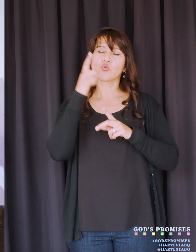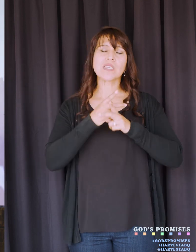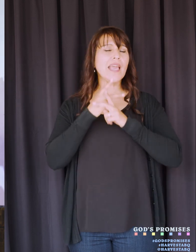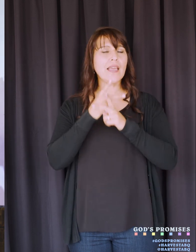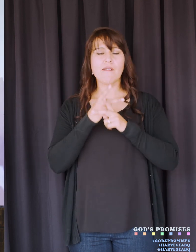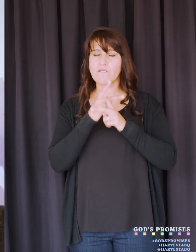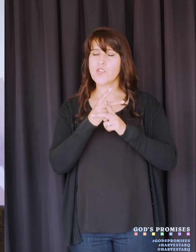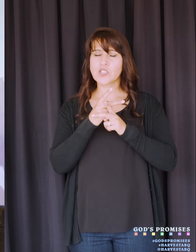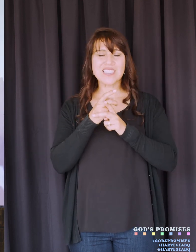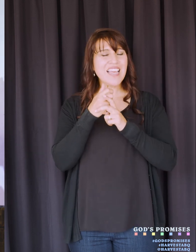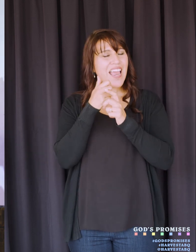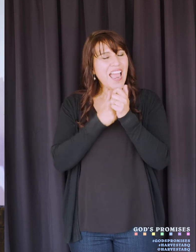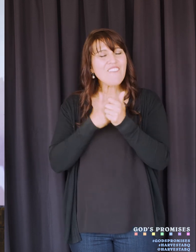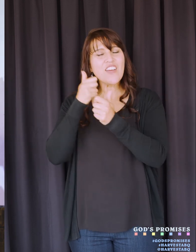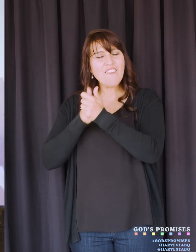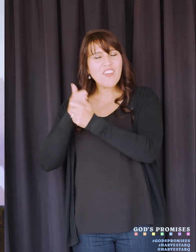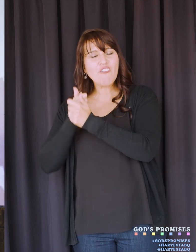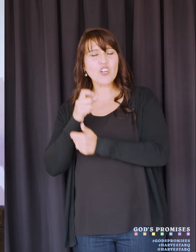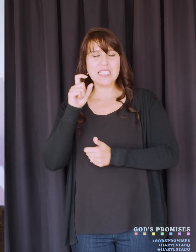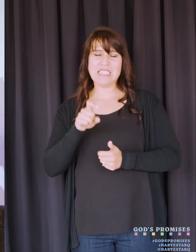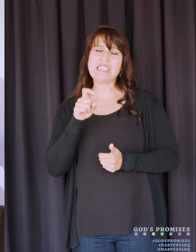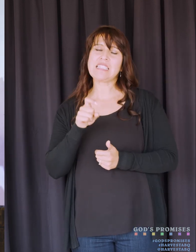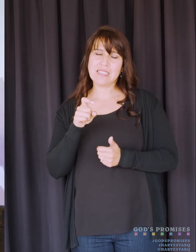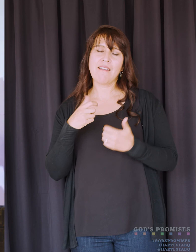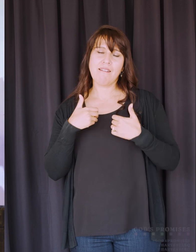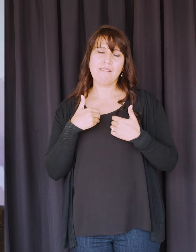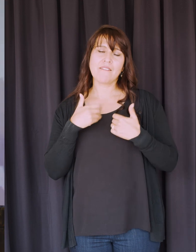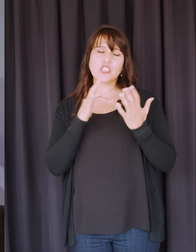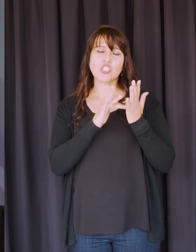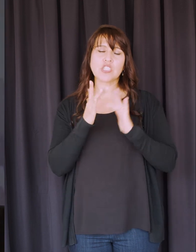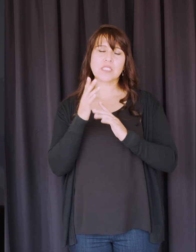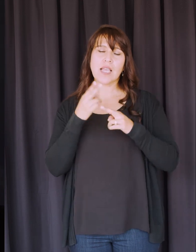in every need that we have. In Jesus' name, amen.